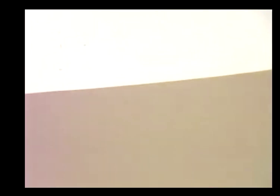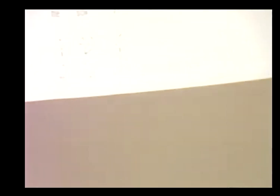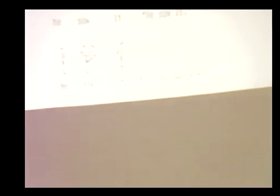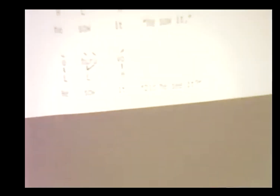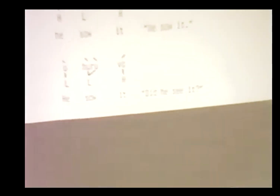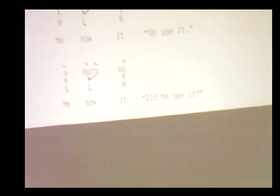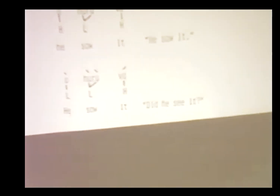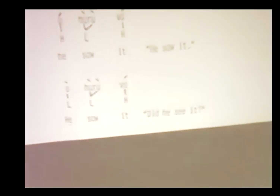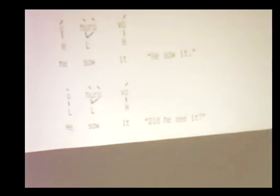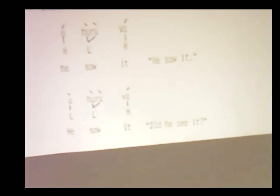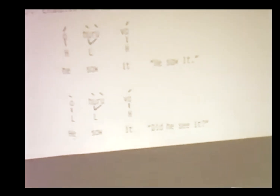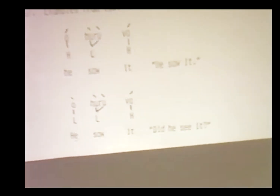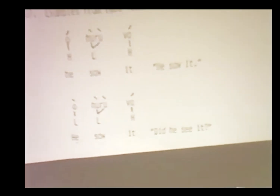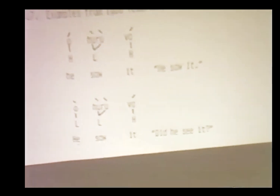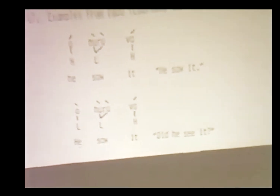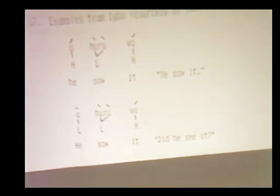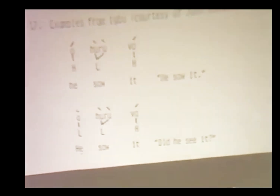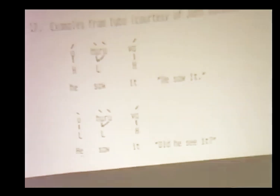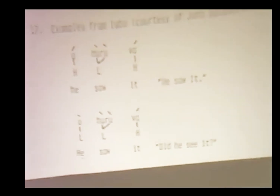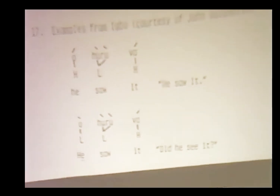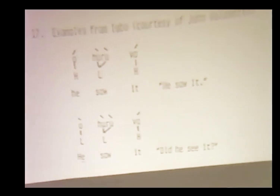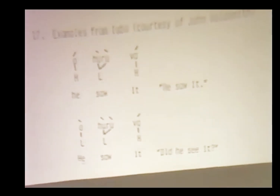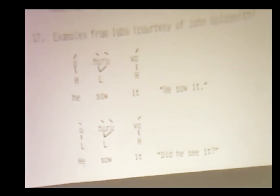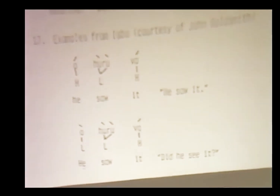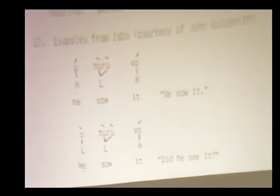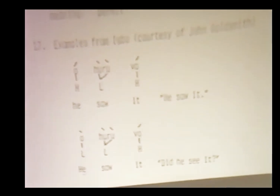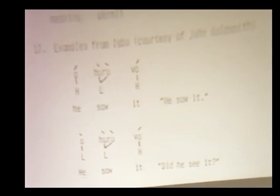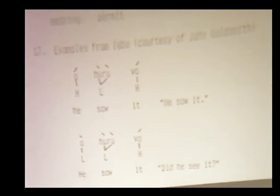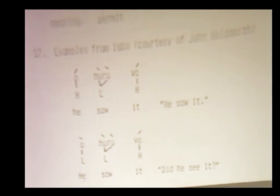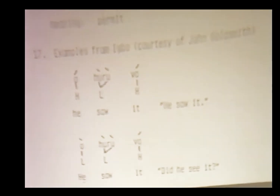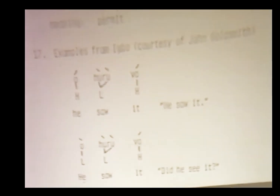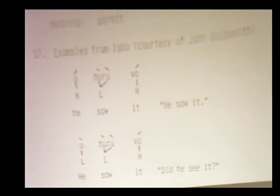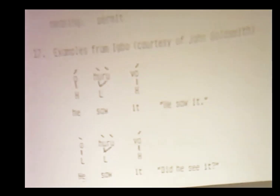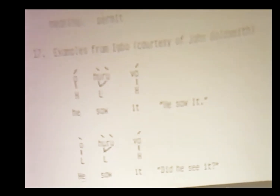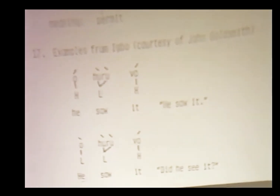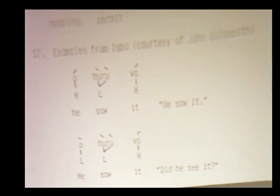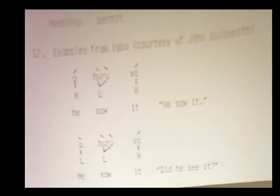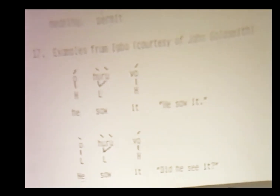All right. So, oh, wait, oh, sorry. Watch it.